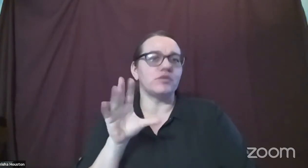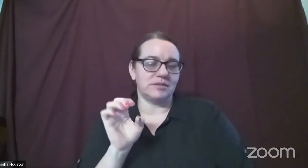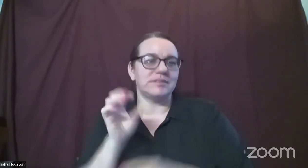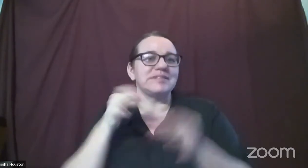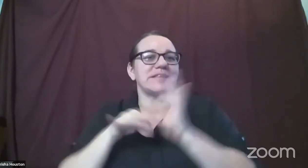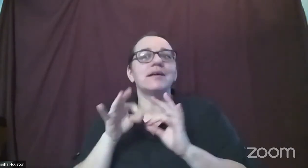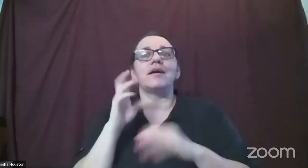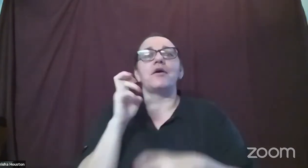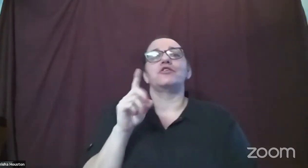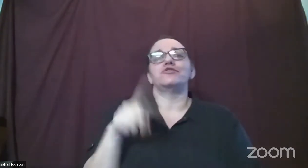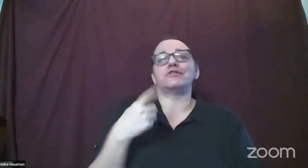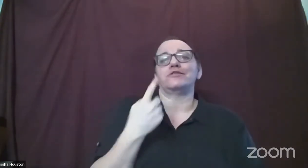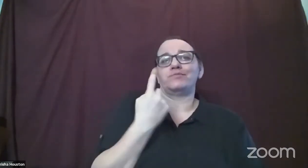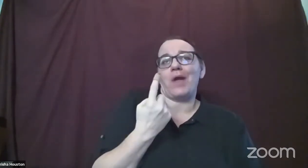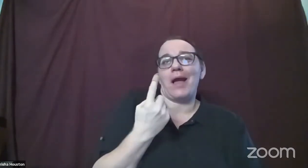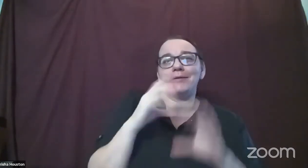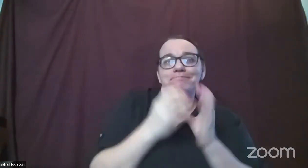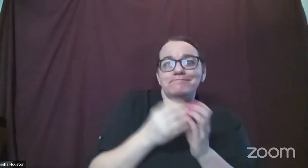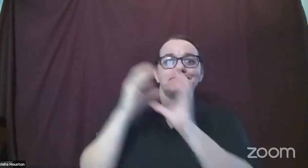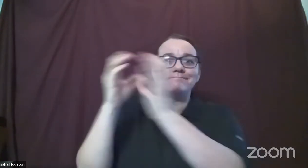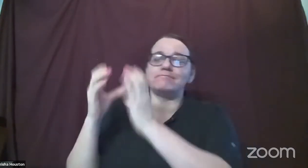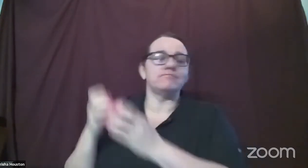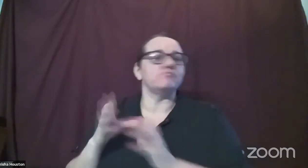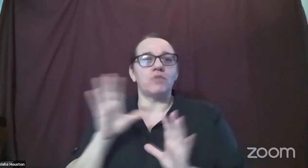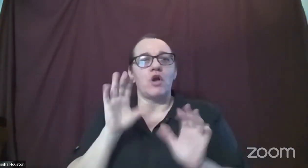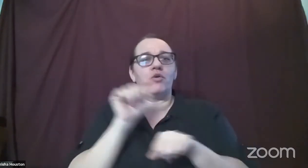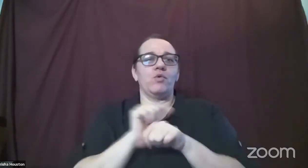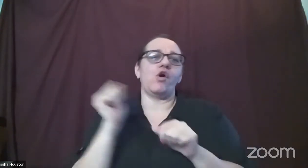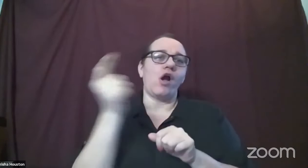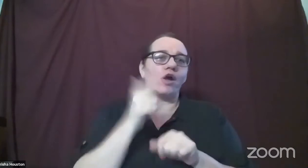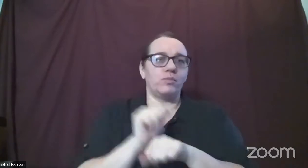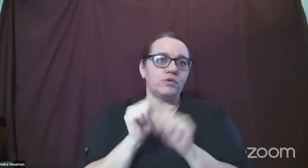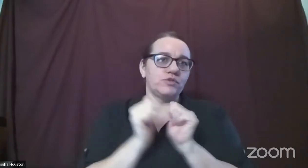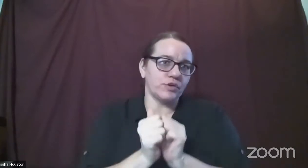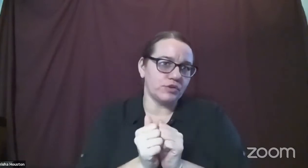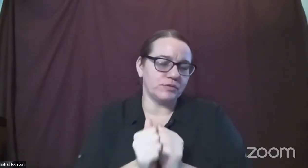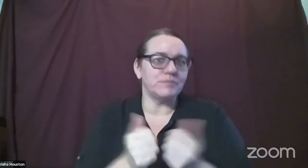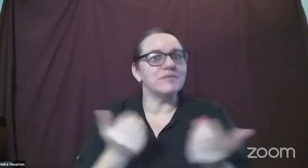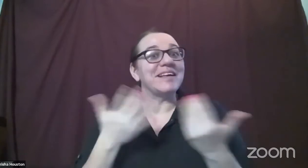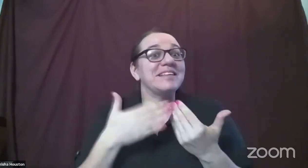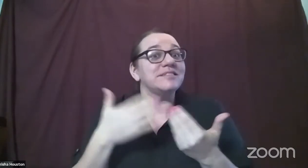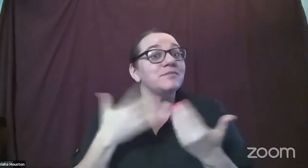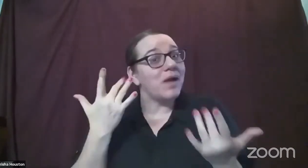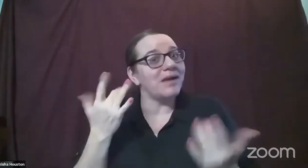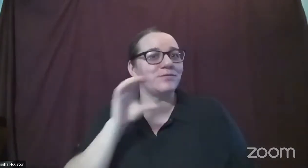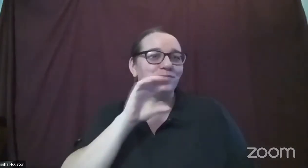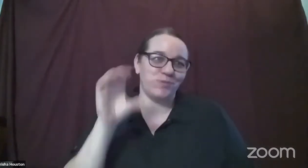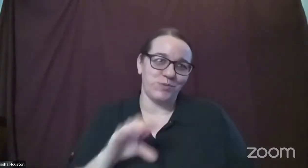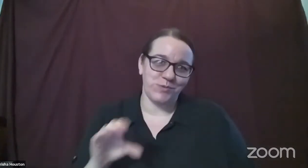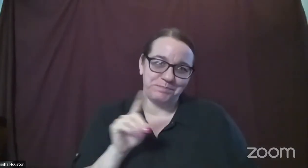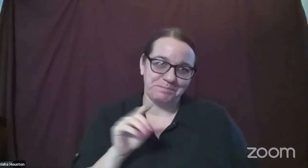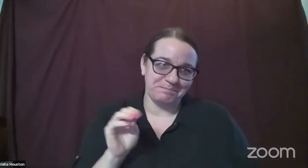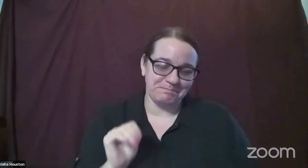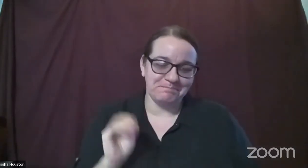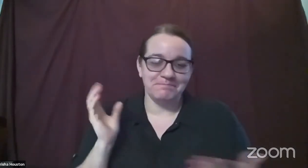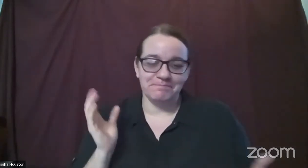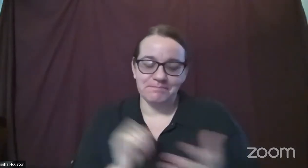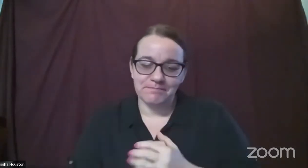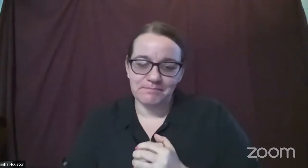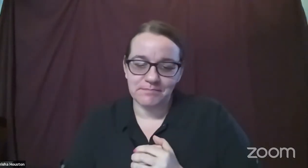And it's much like a joint task force. Instead of it being separated, all 4 areas work together.